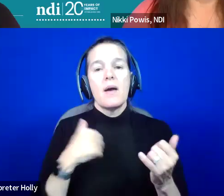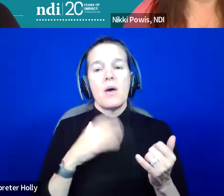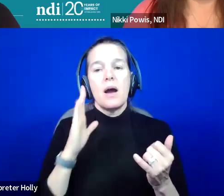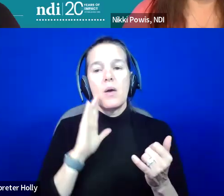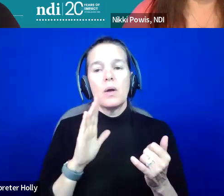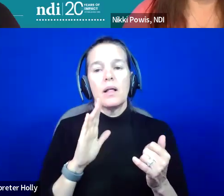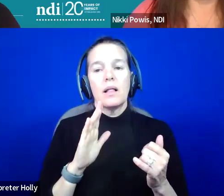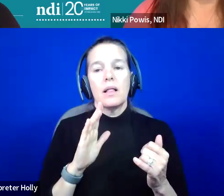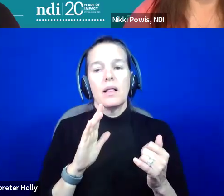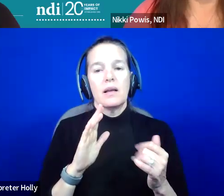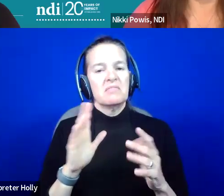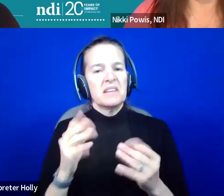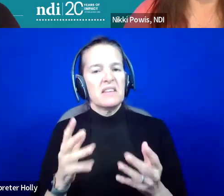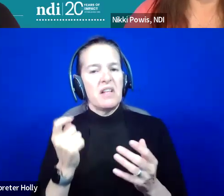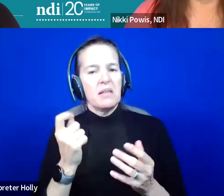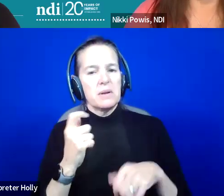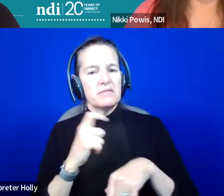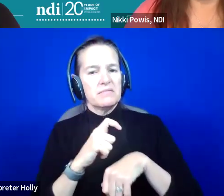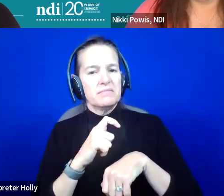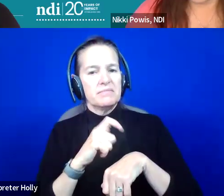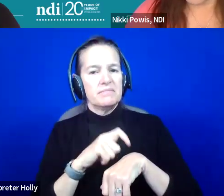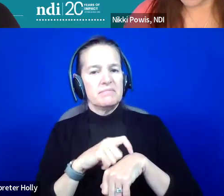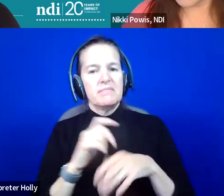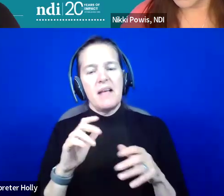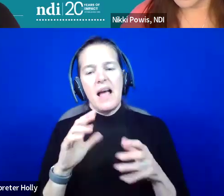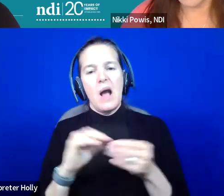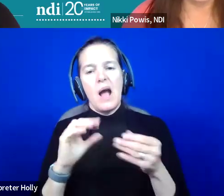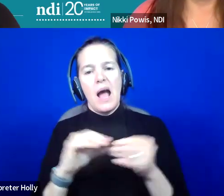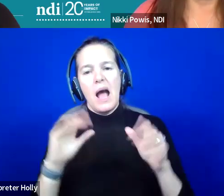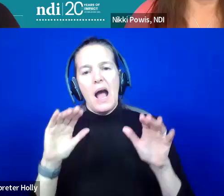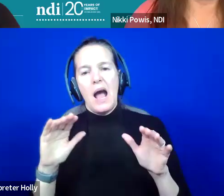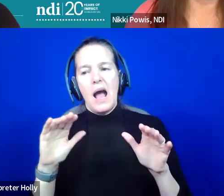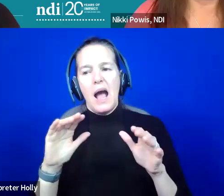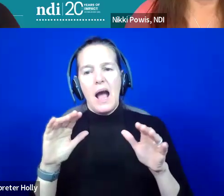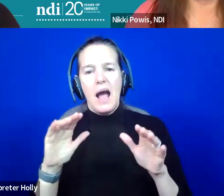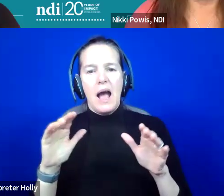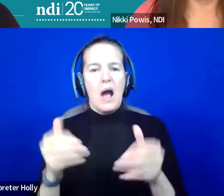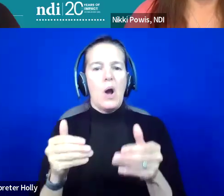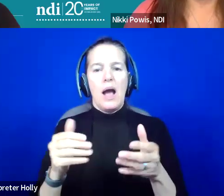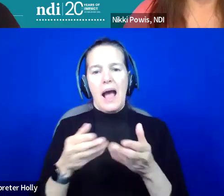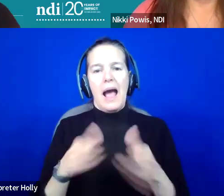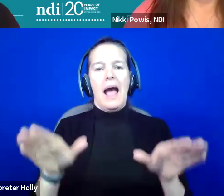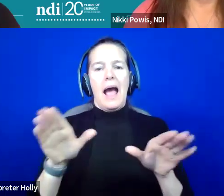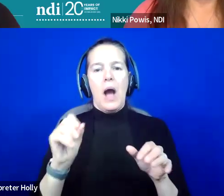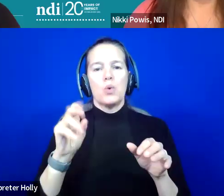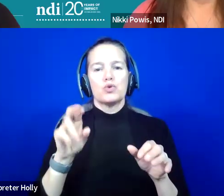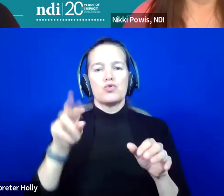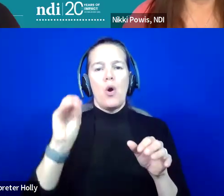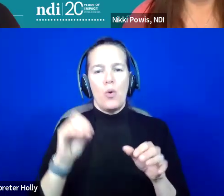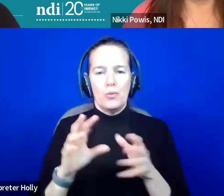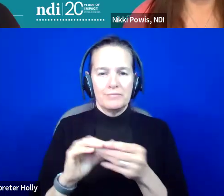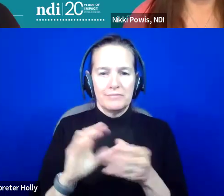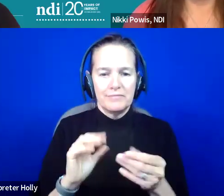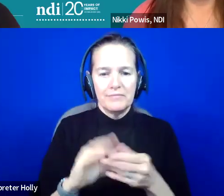to give us a little bit of a sort of outro really quick with the last couple of minutes that we've got. So